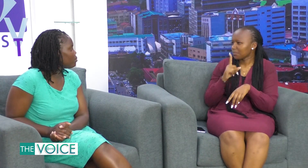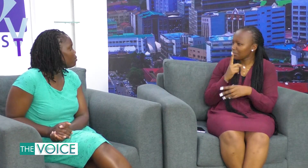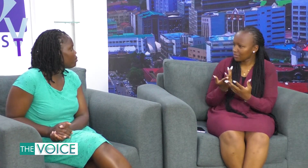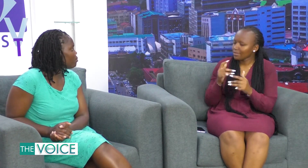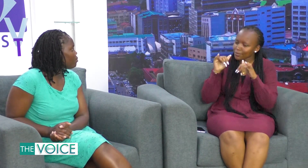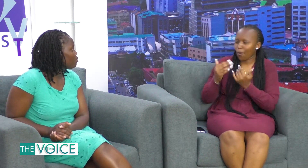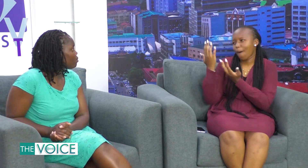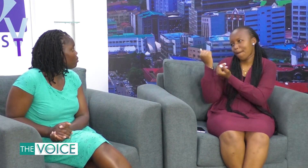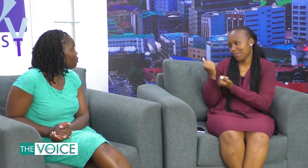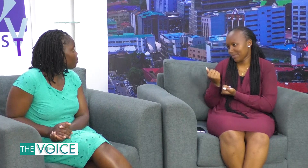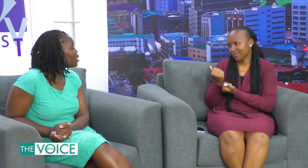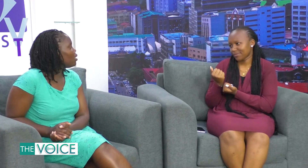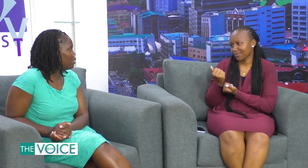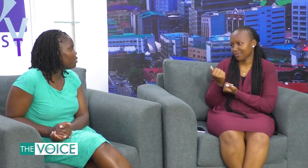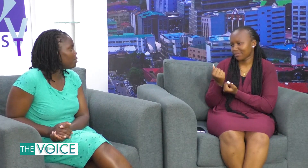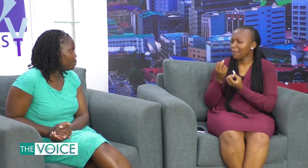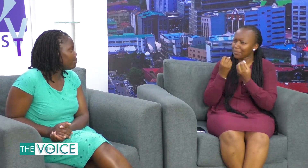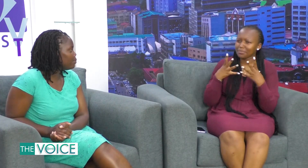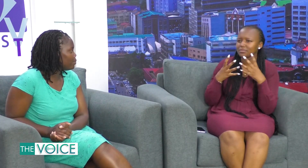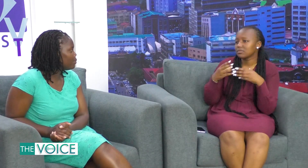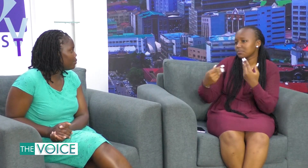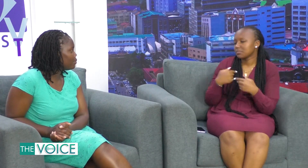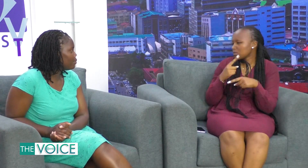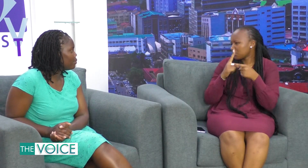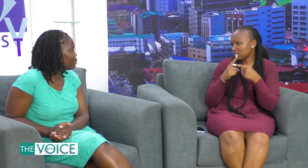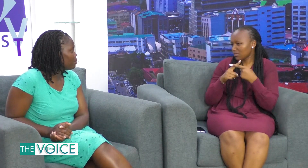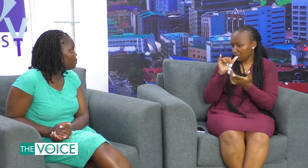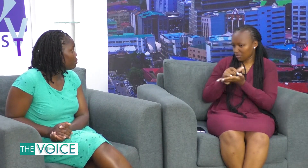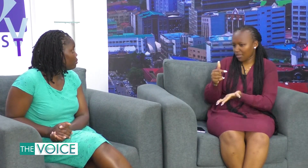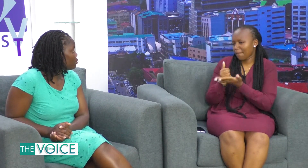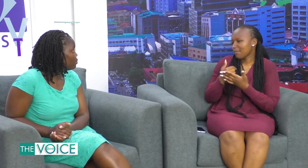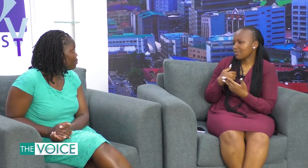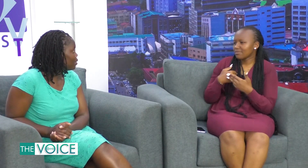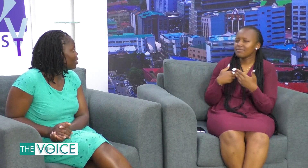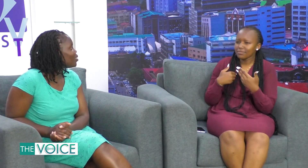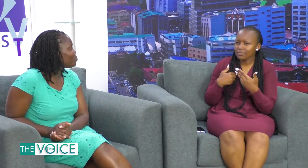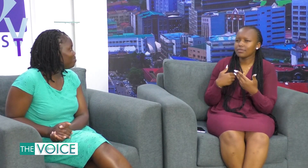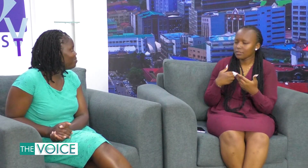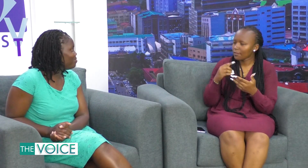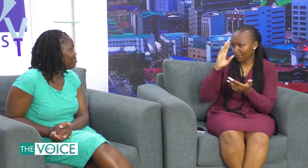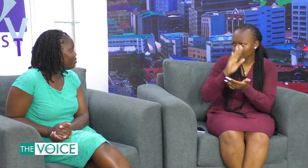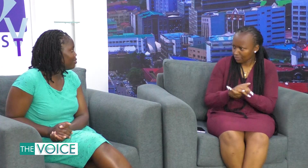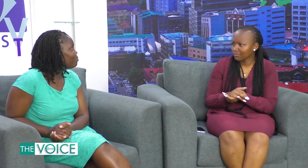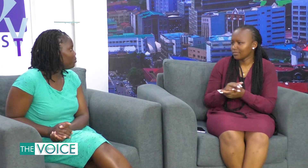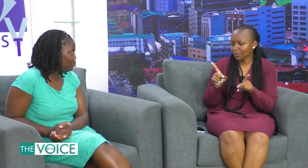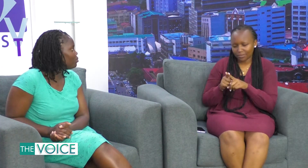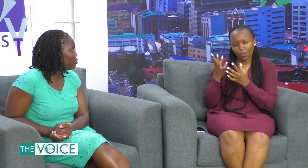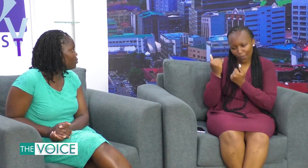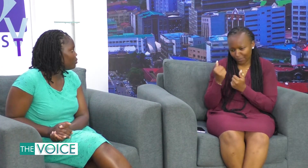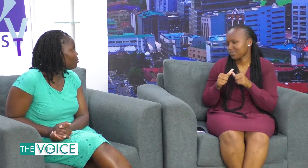happens in the time of God. So I normally have hope. And also most of the time I'm a positive person